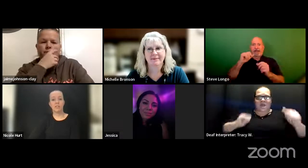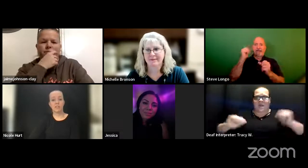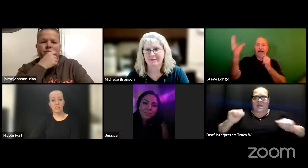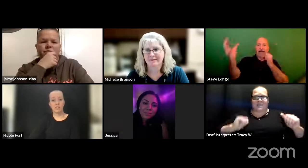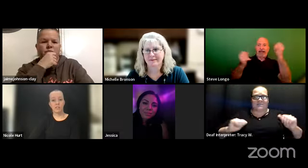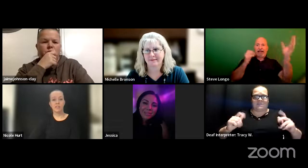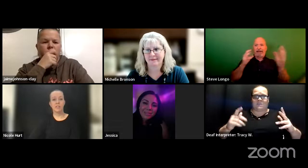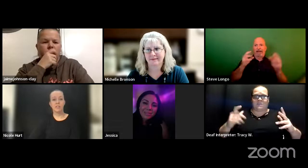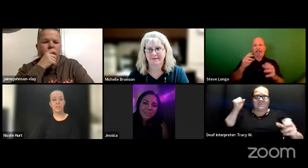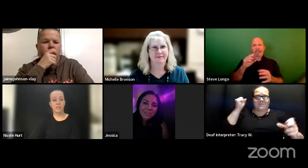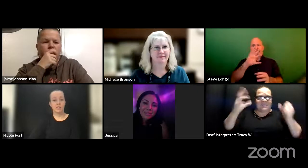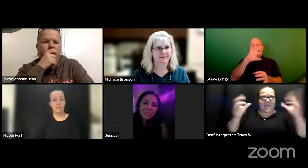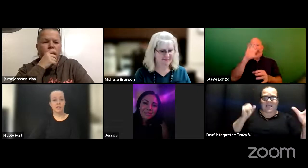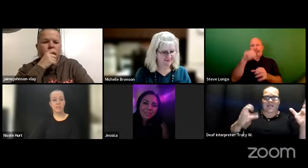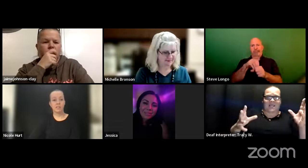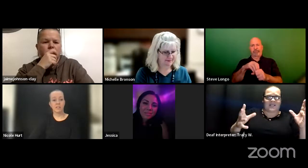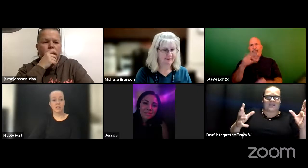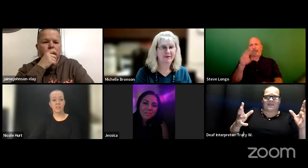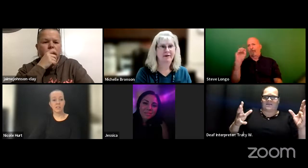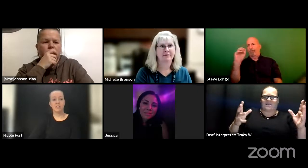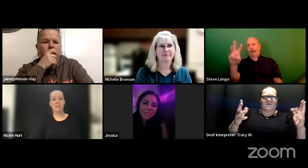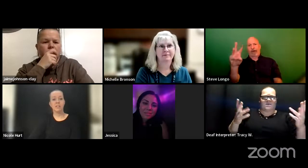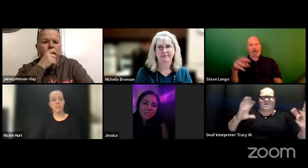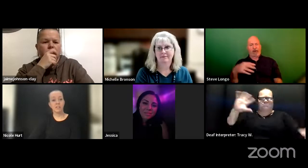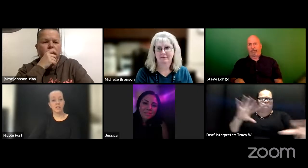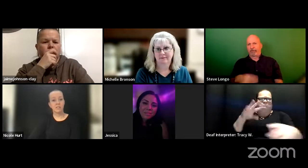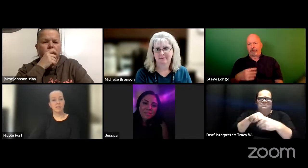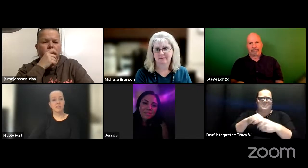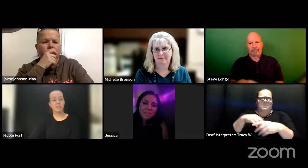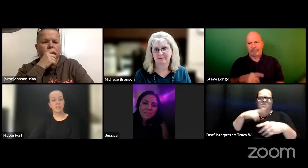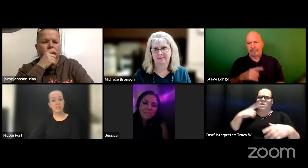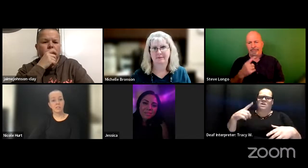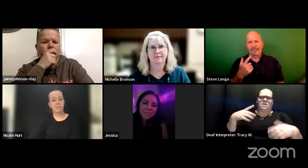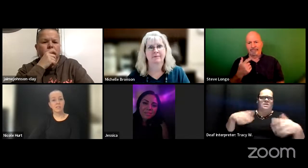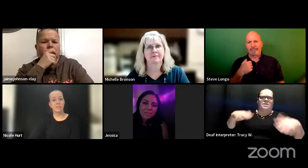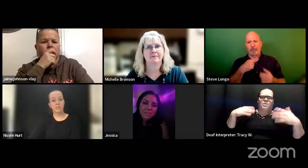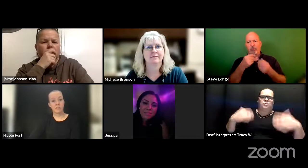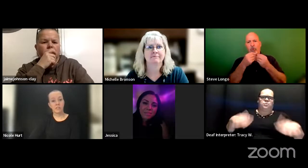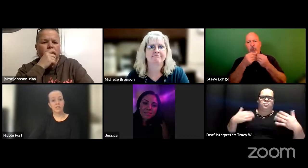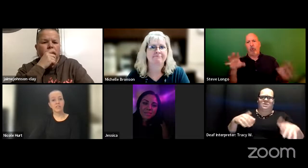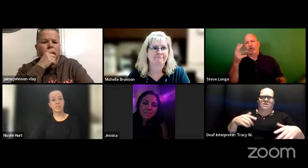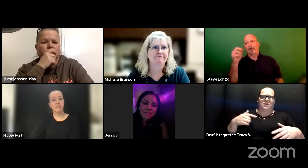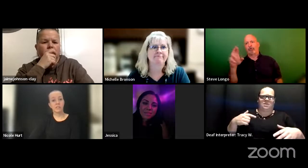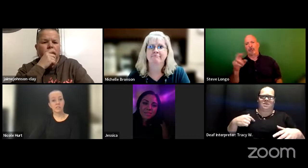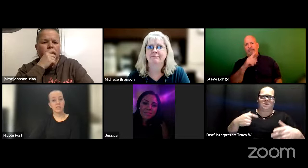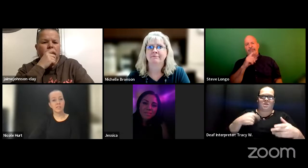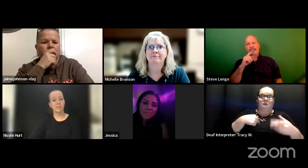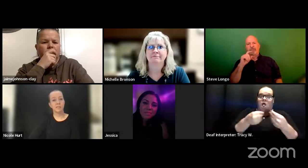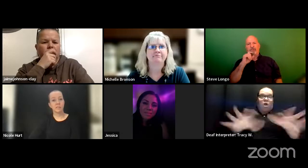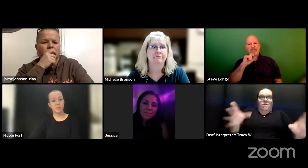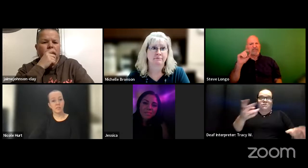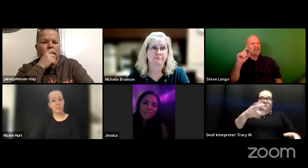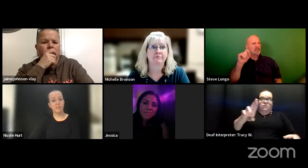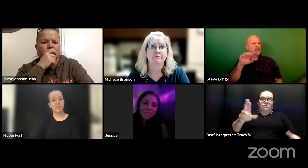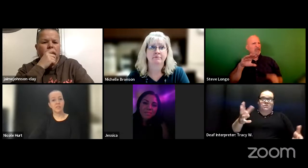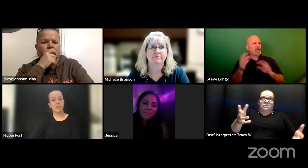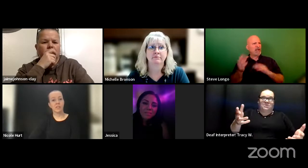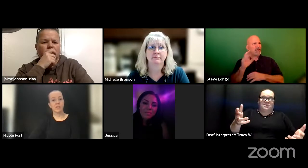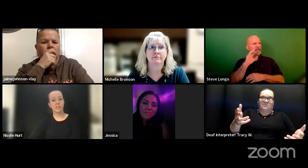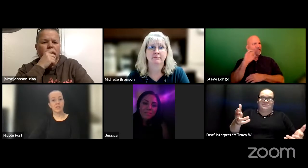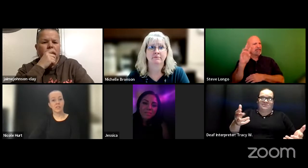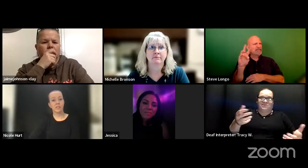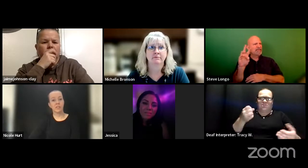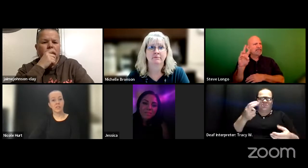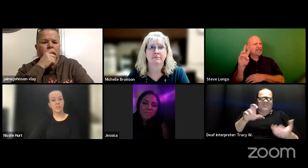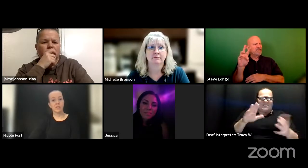her performance, her sign, her musical ability. It is incredible, amazing, and a